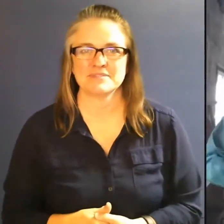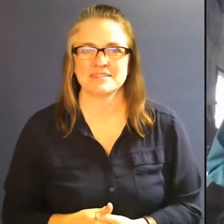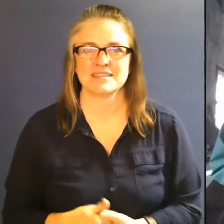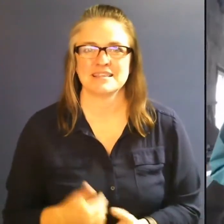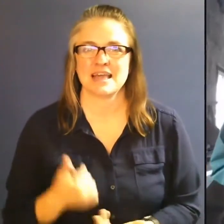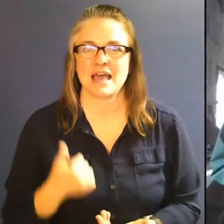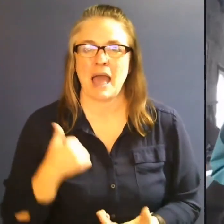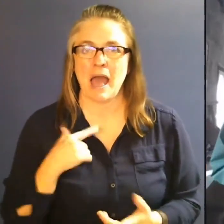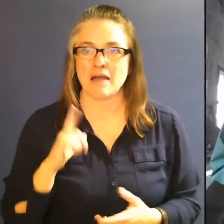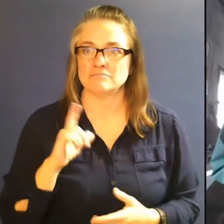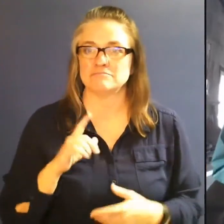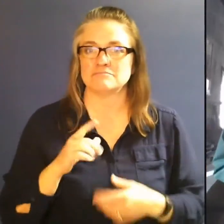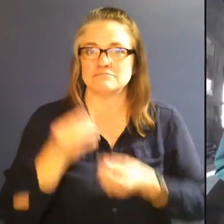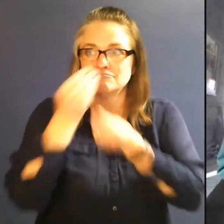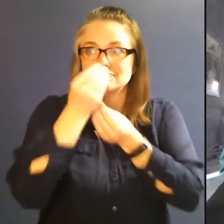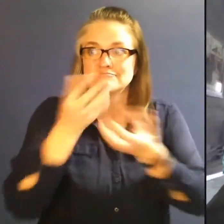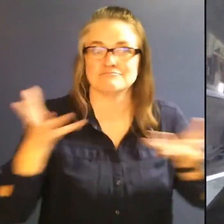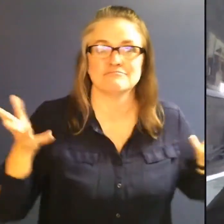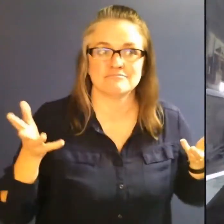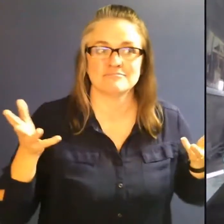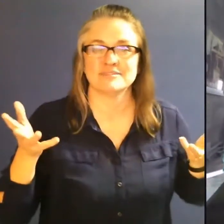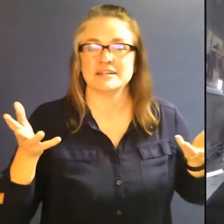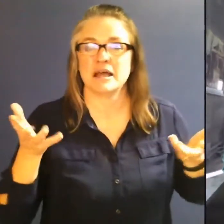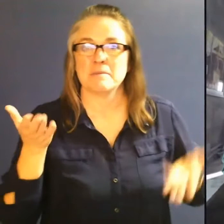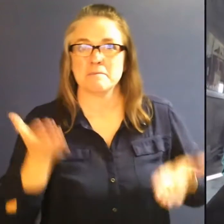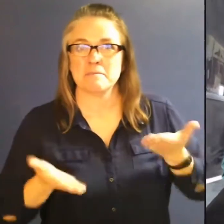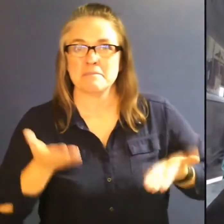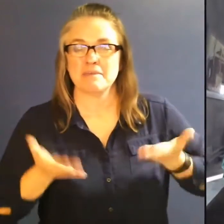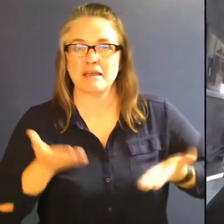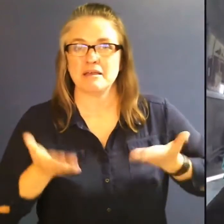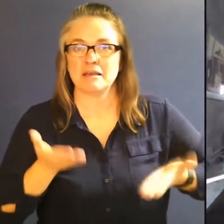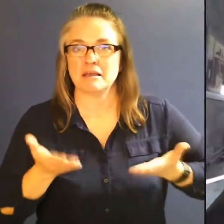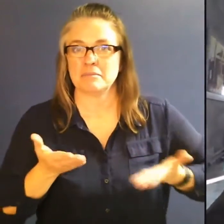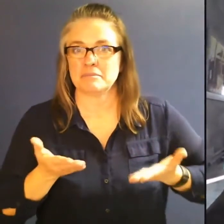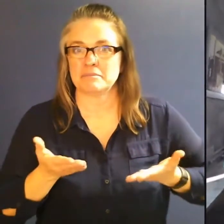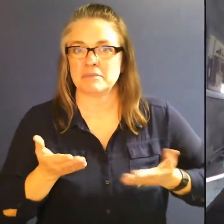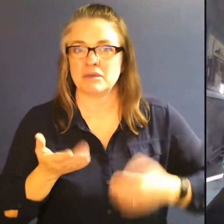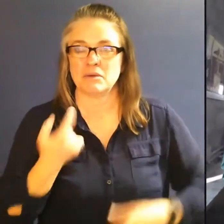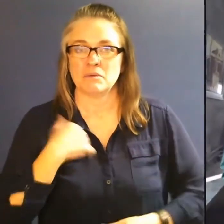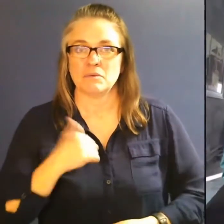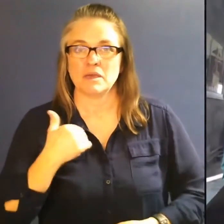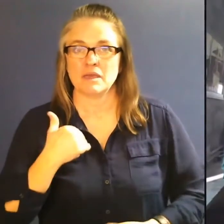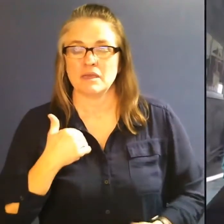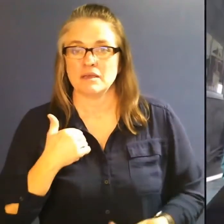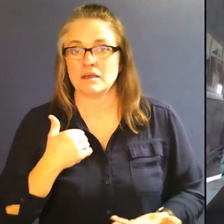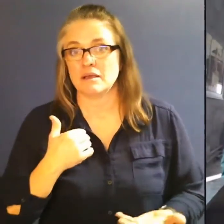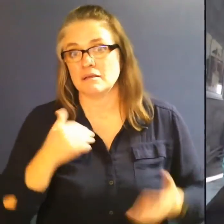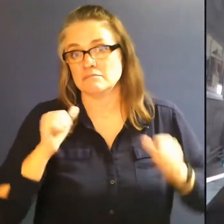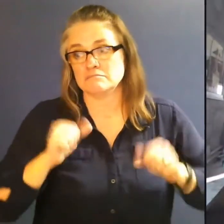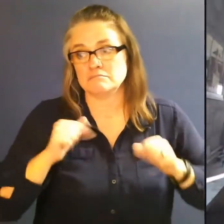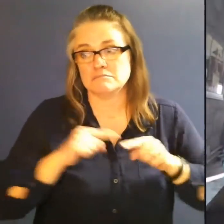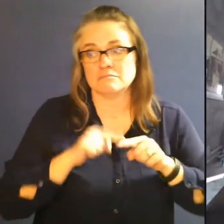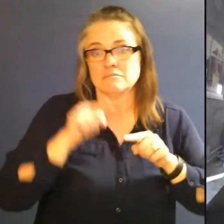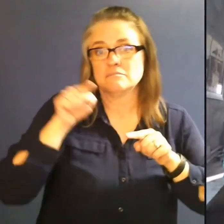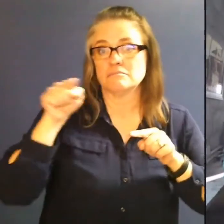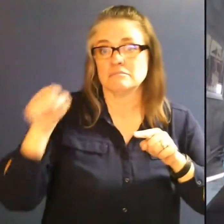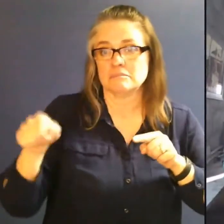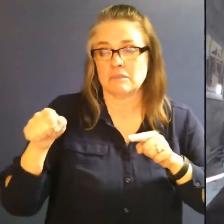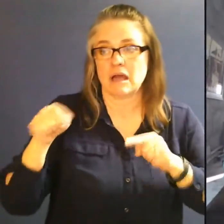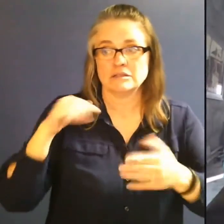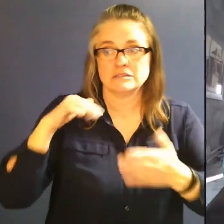feelers out for maybe talking a little bit about perhaps how we have a study across the way. We've worked with